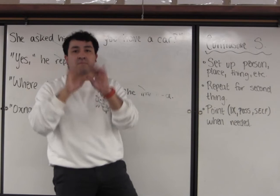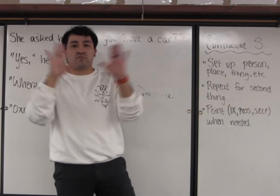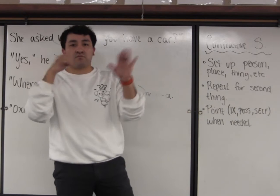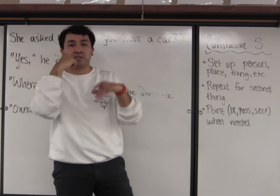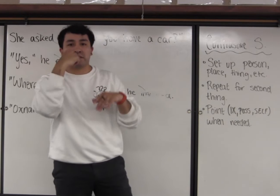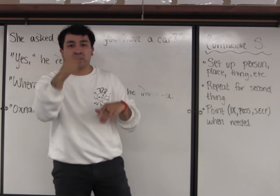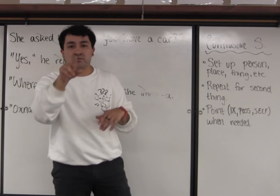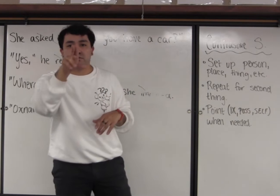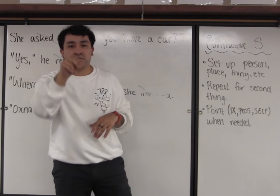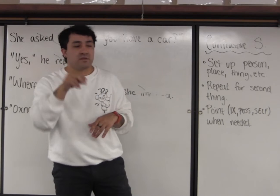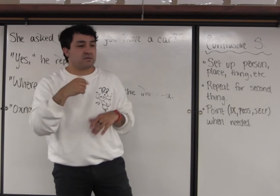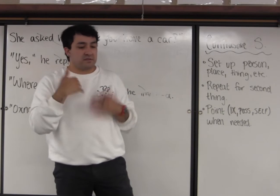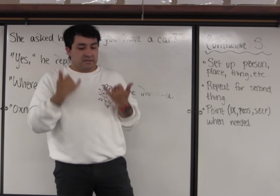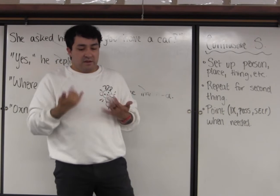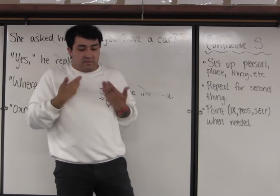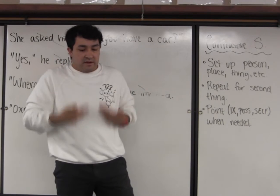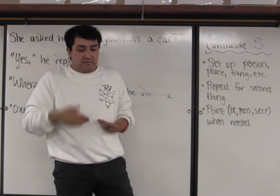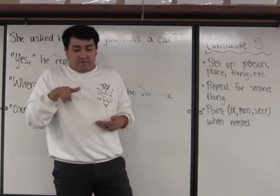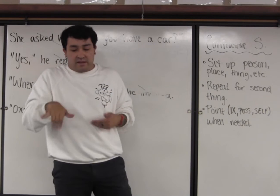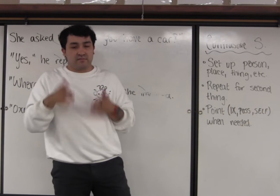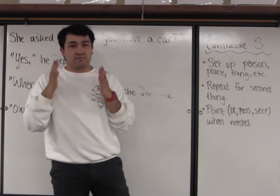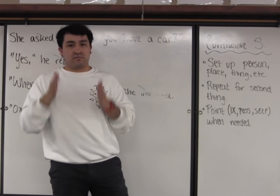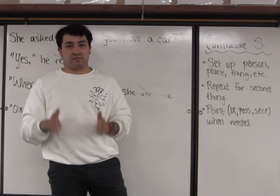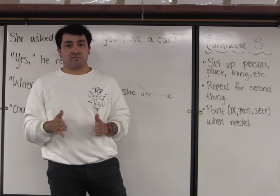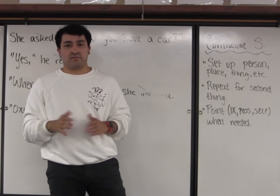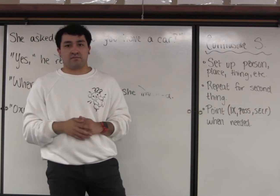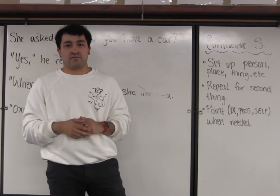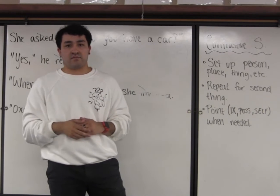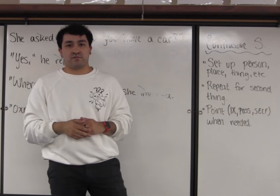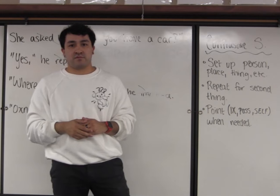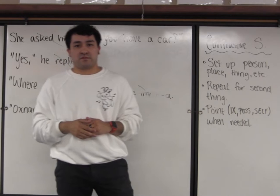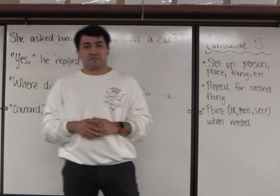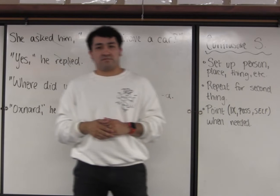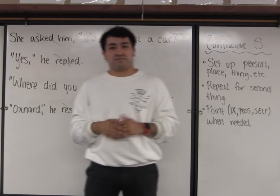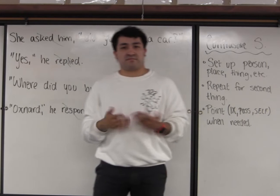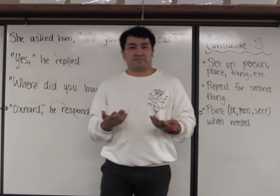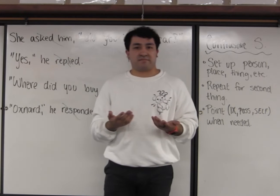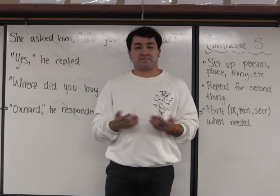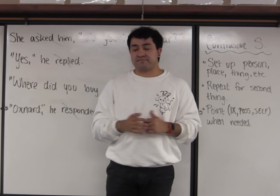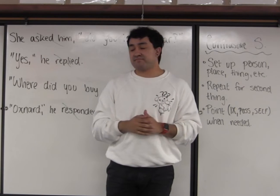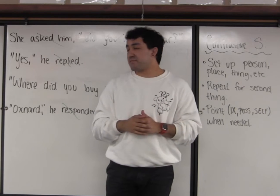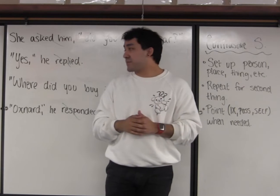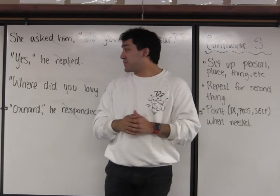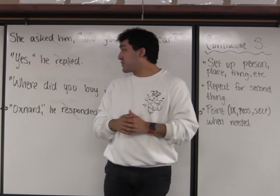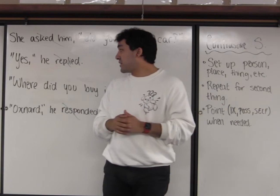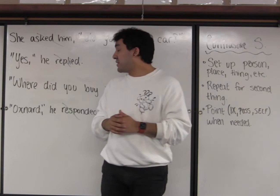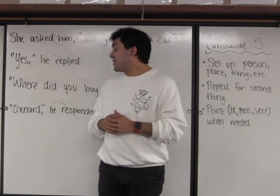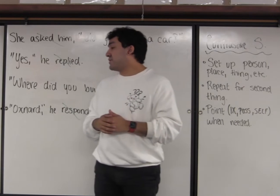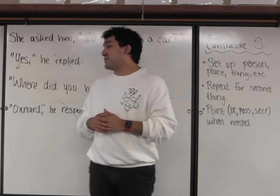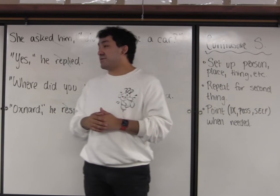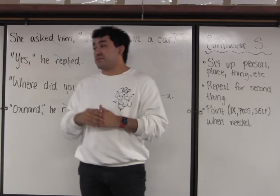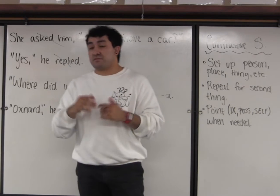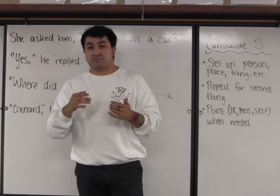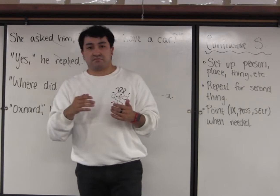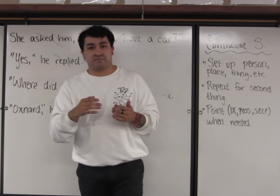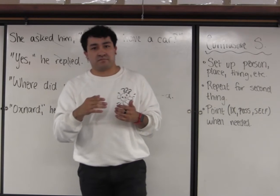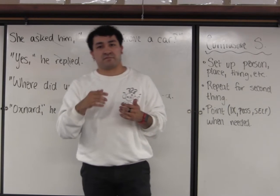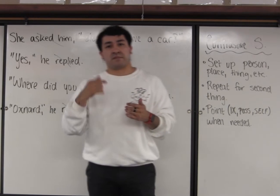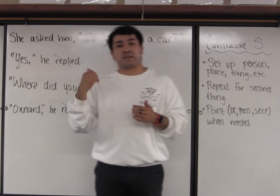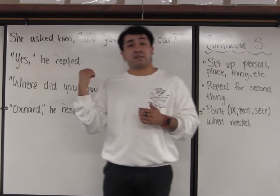whenever you just role shift into them, instead of saying he said, she said, or finger spelling he said, she said, or signing he